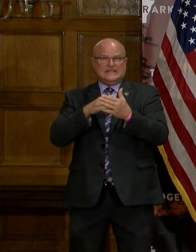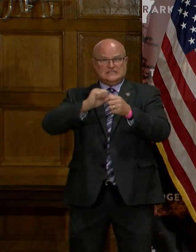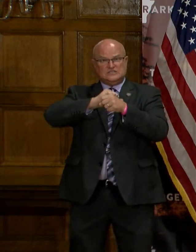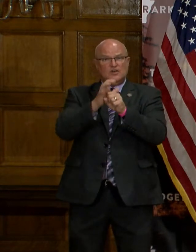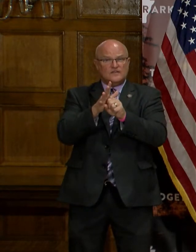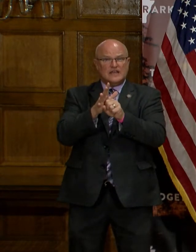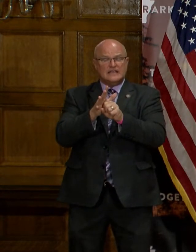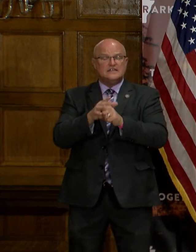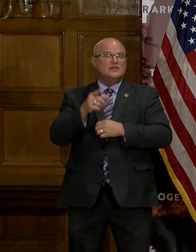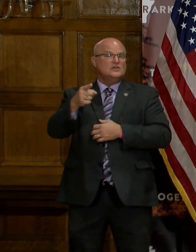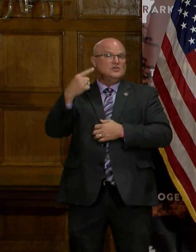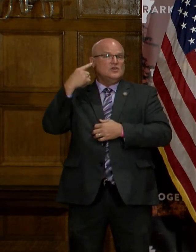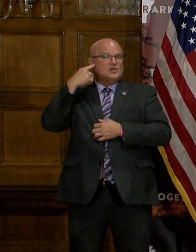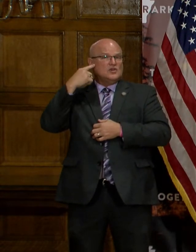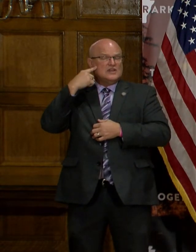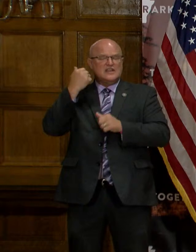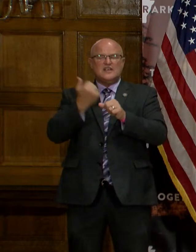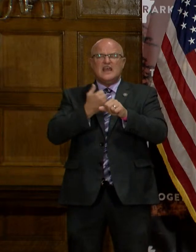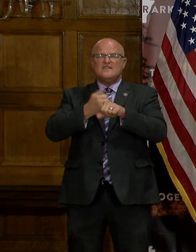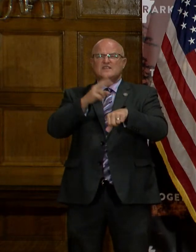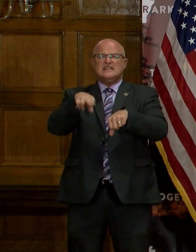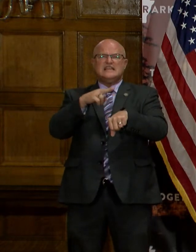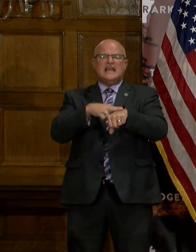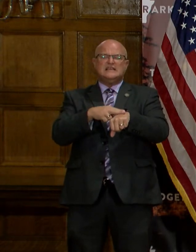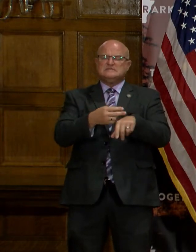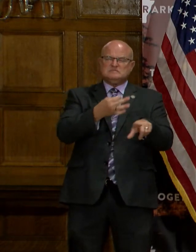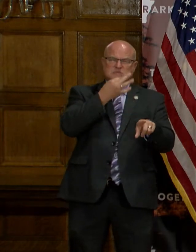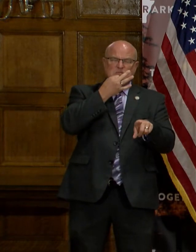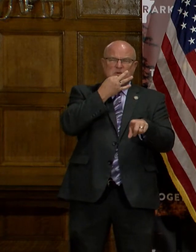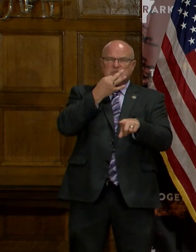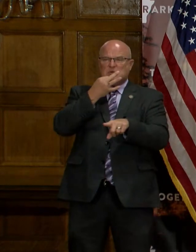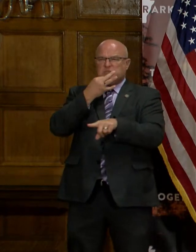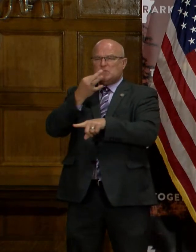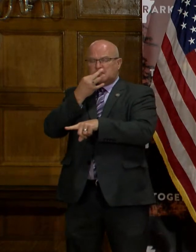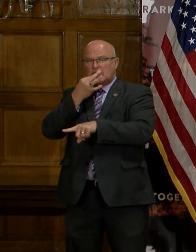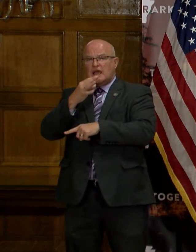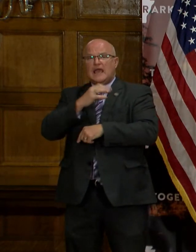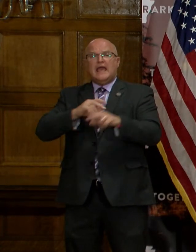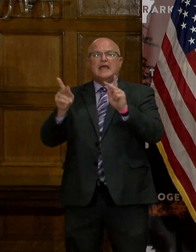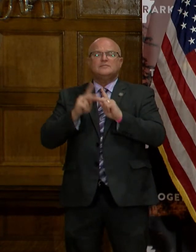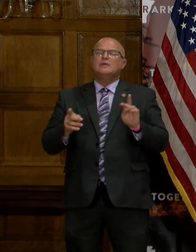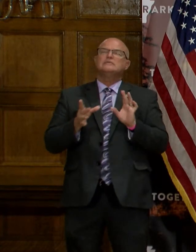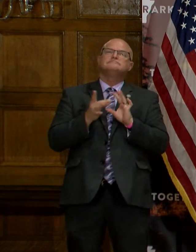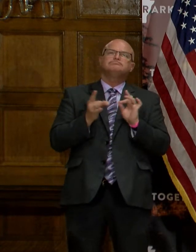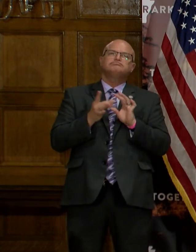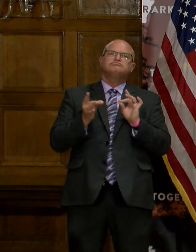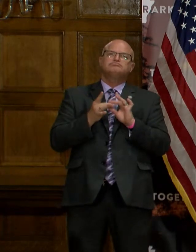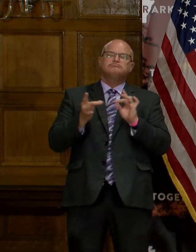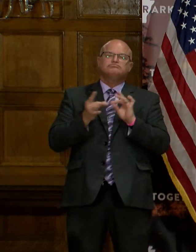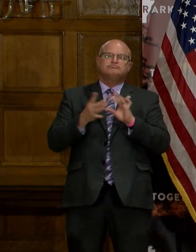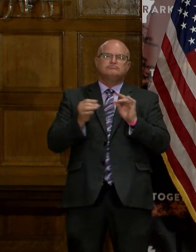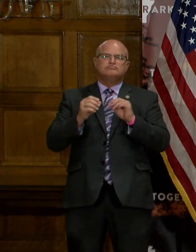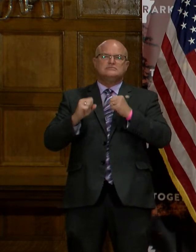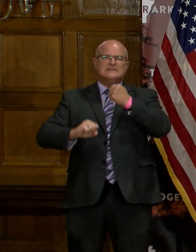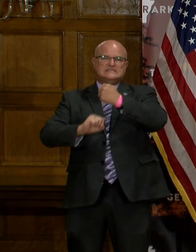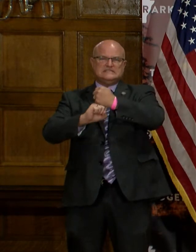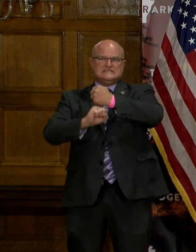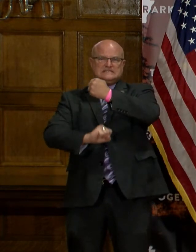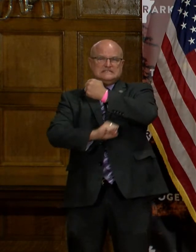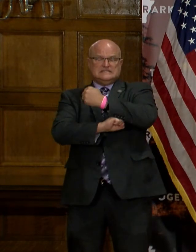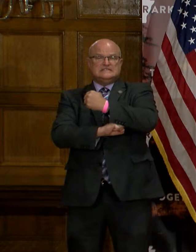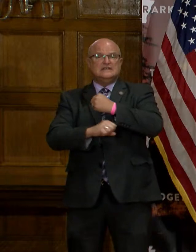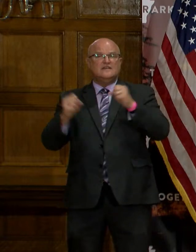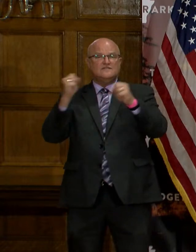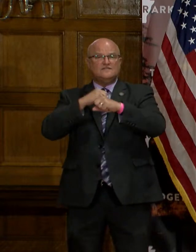can listen to every national expert and everyone can probably recite pretty much the fundamentals